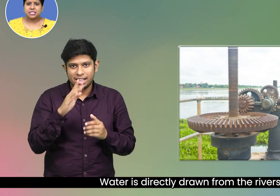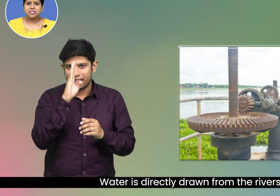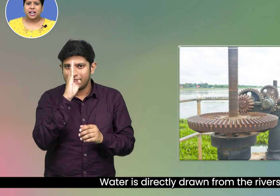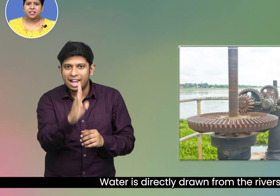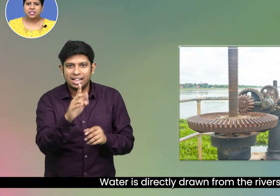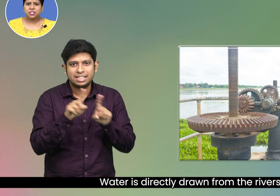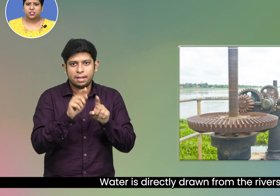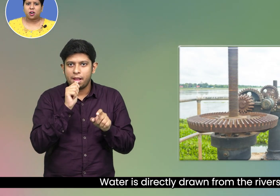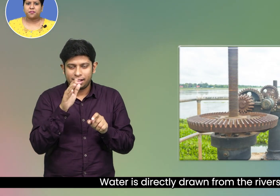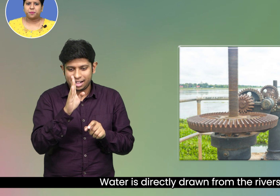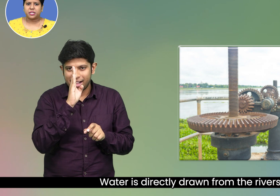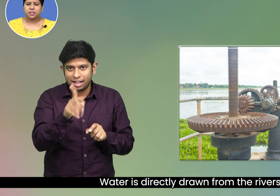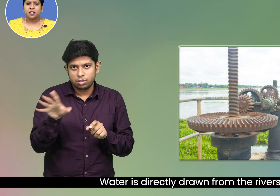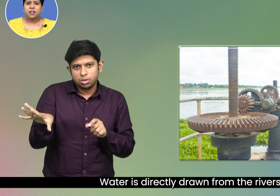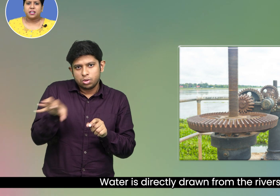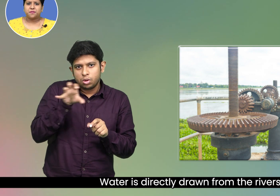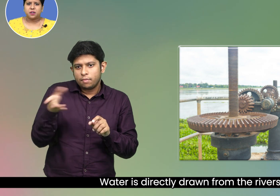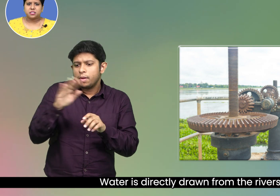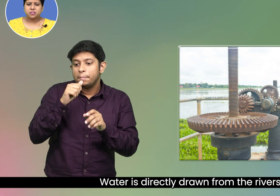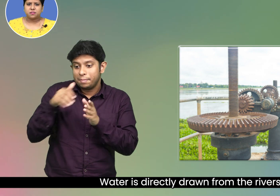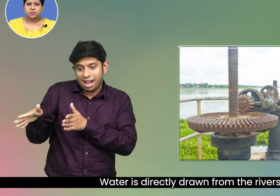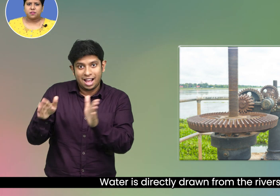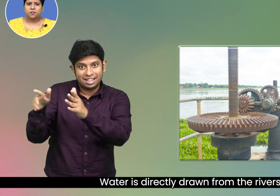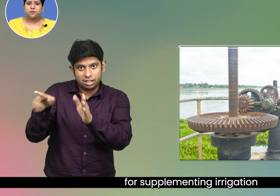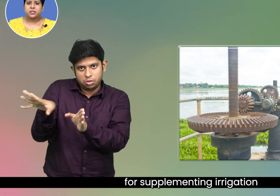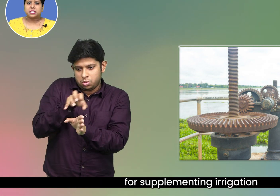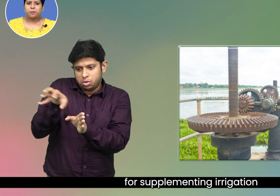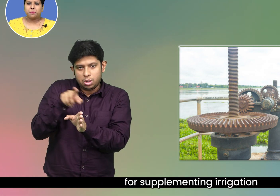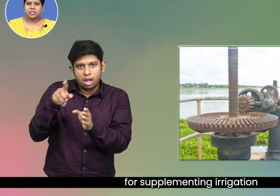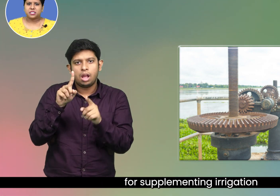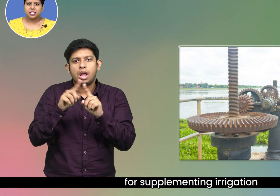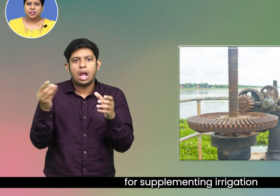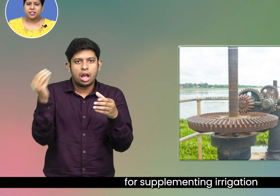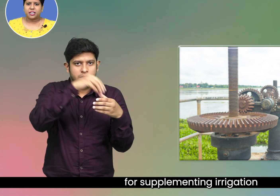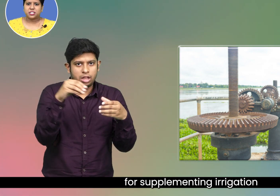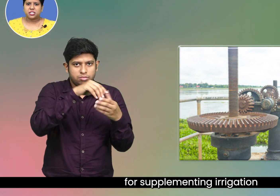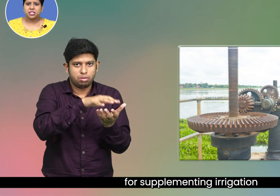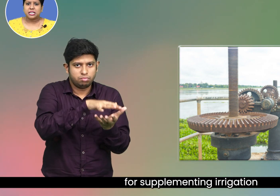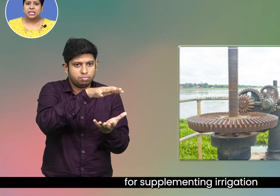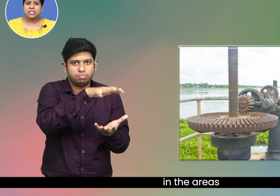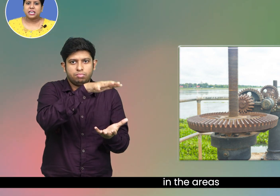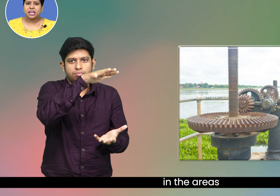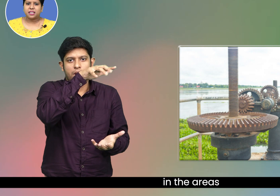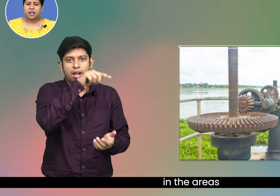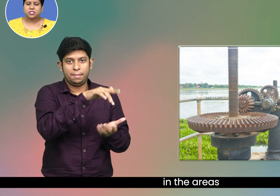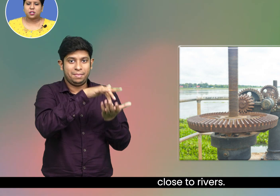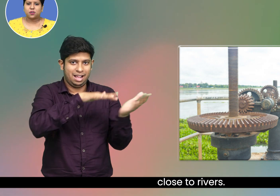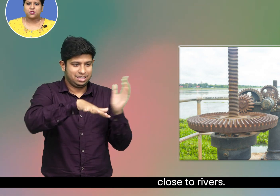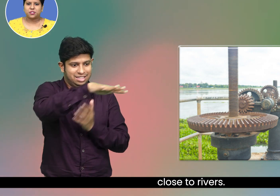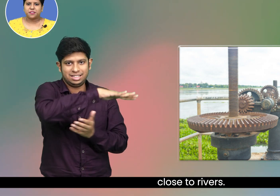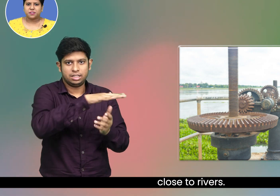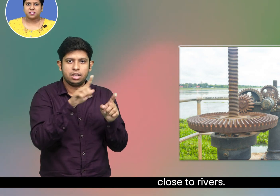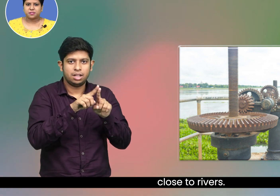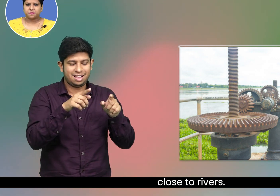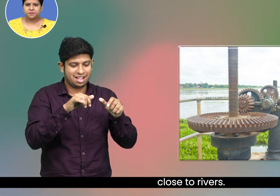Water is directly drawn from the rivers for supplementing irrigation in the areas close